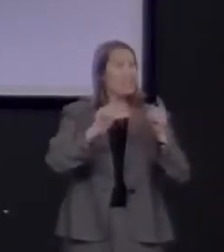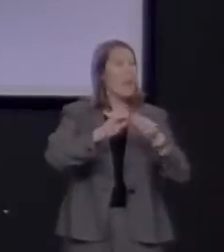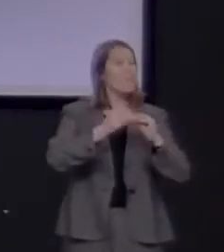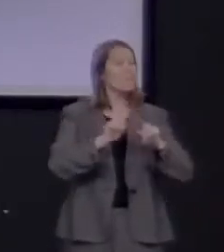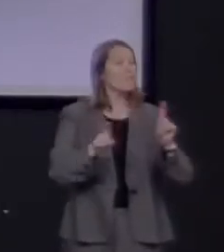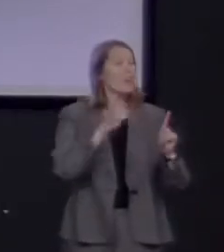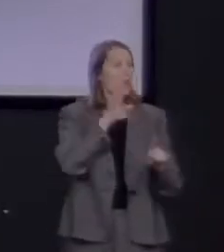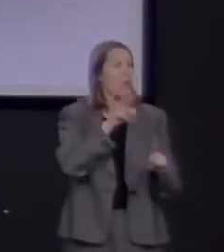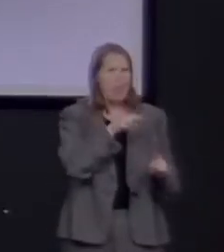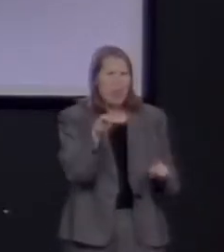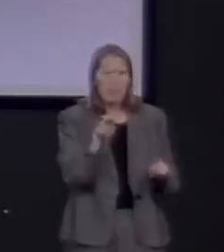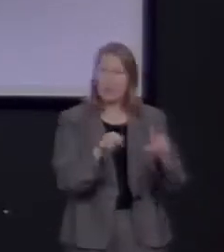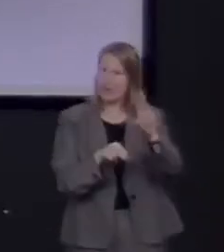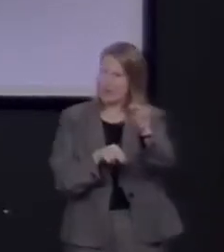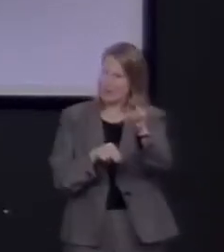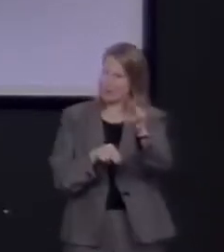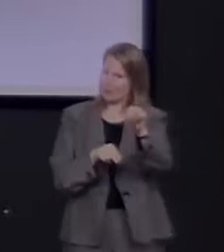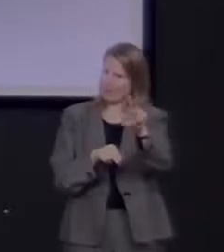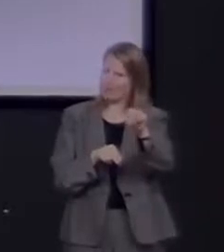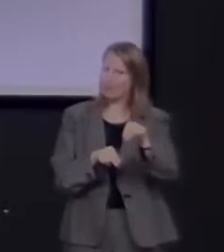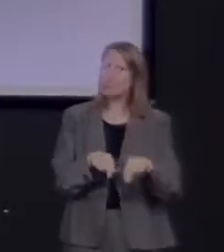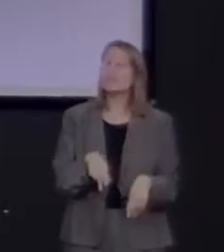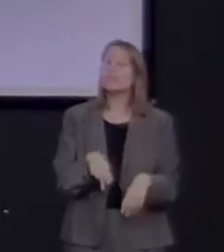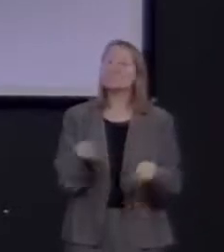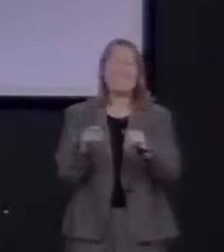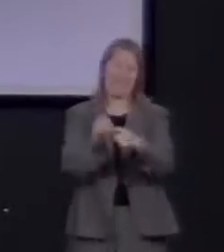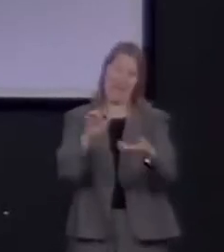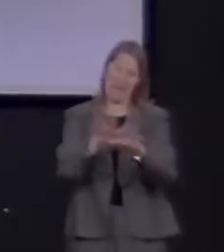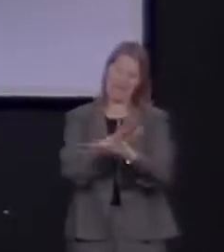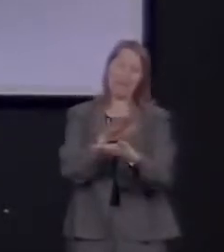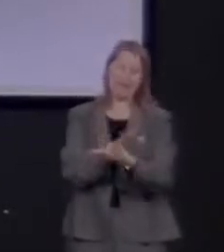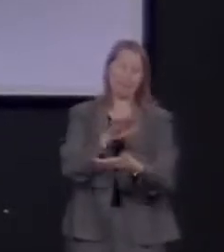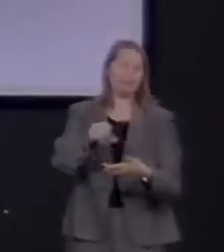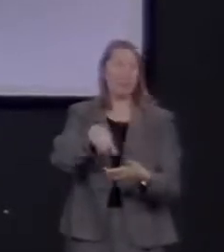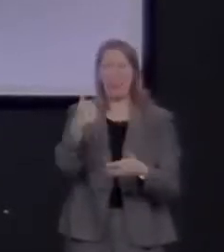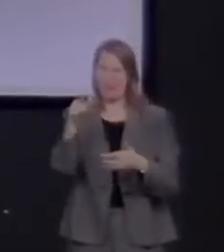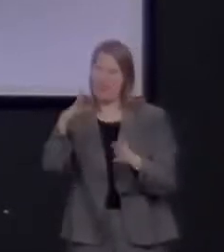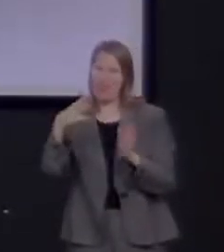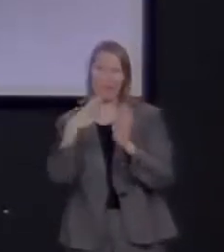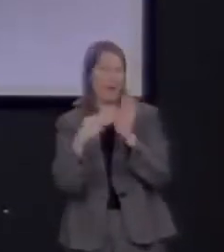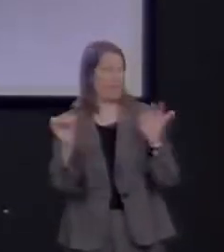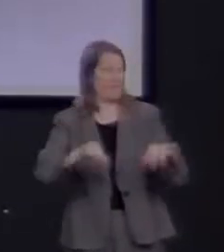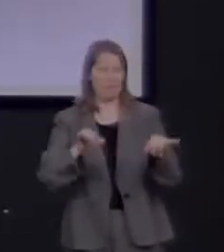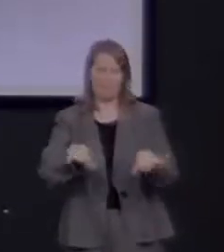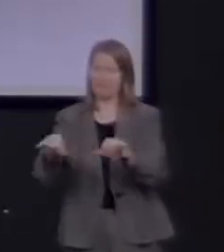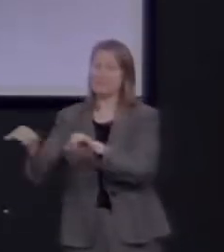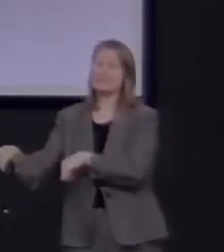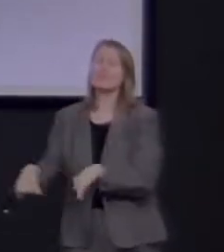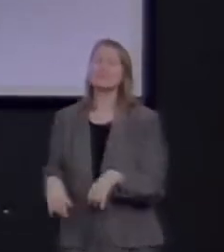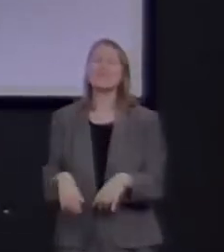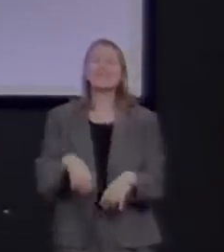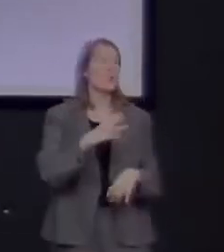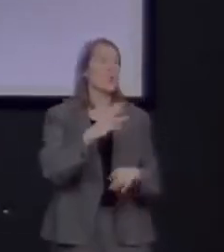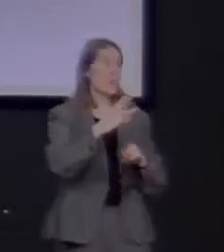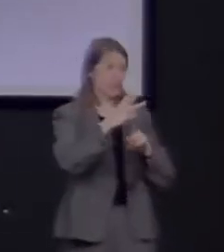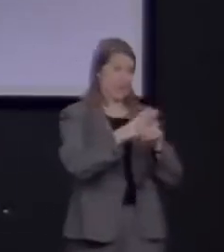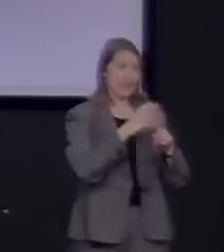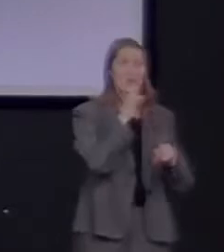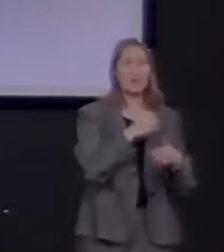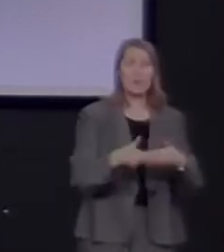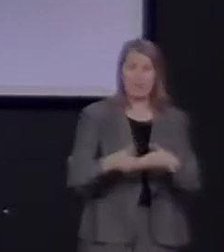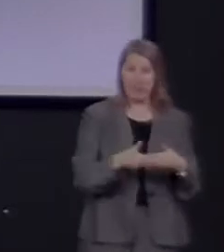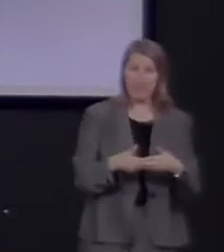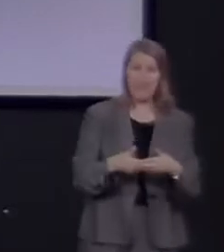the same paper, and again this has been replicated, Xu and Spelke showed that another group of 6-month-old infants